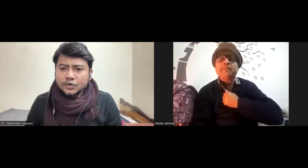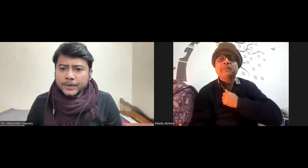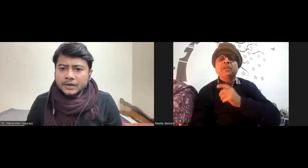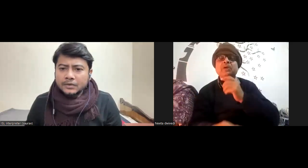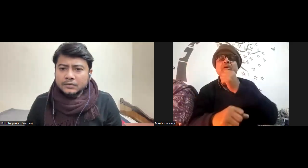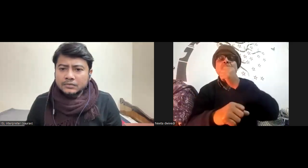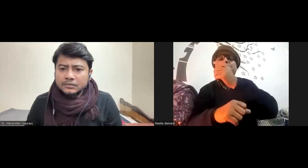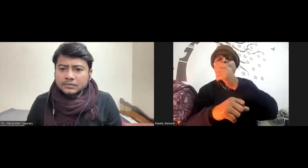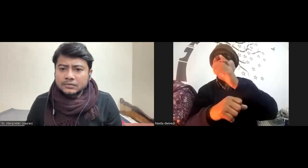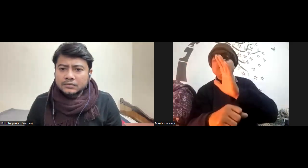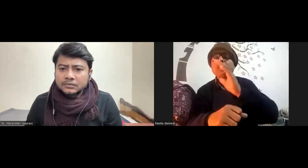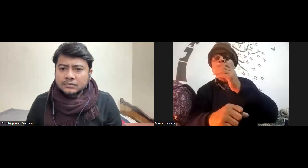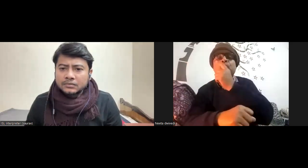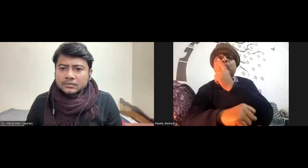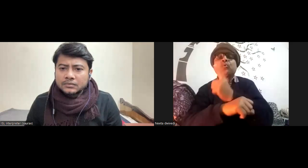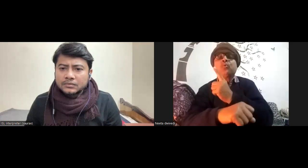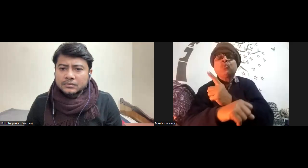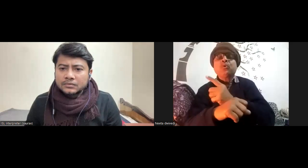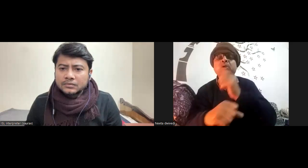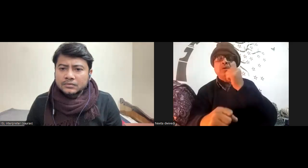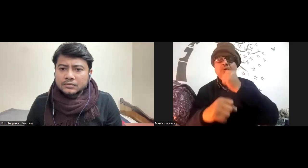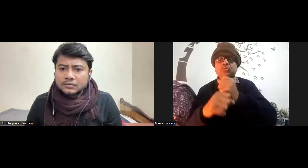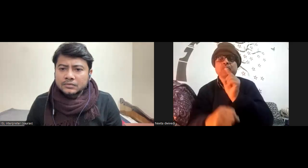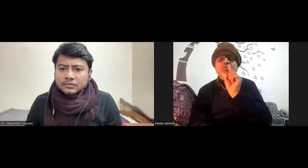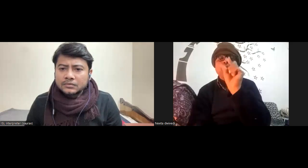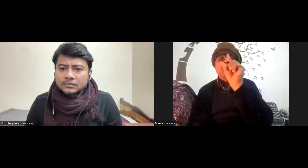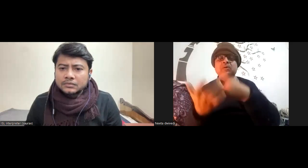He's So in that's UP it. now. Uh-huh.